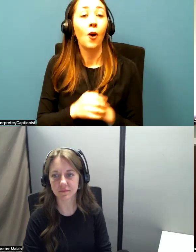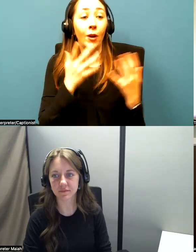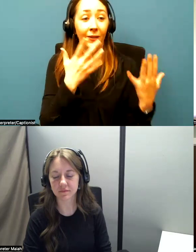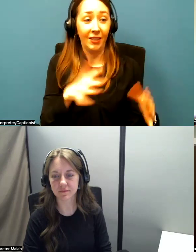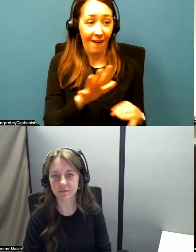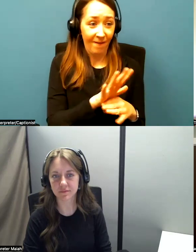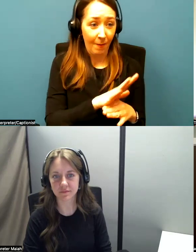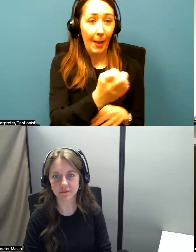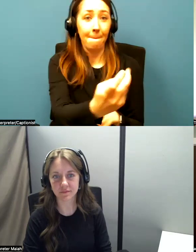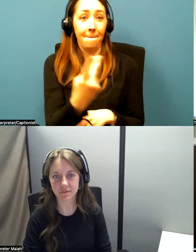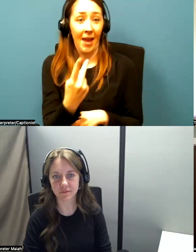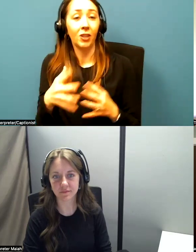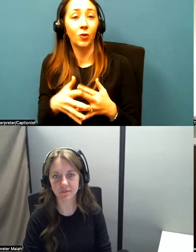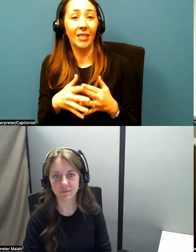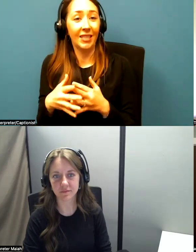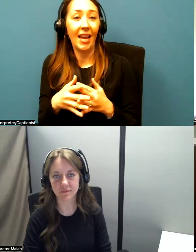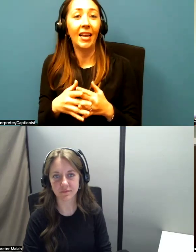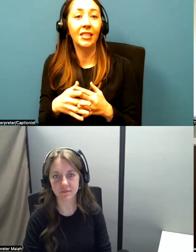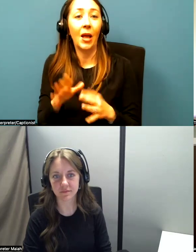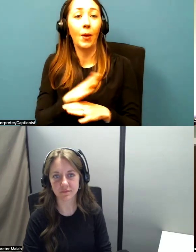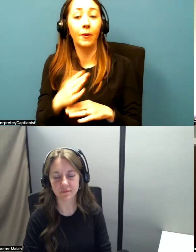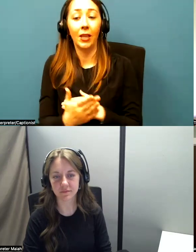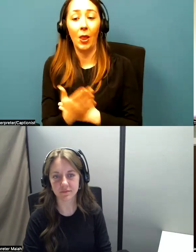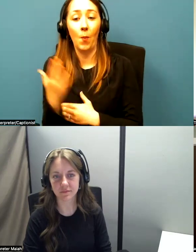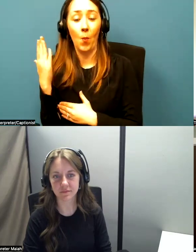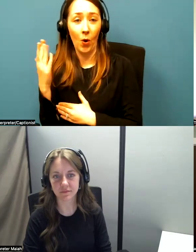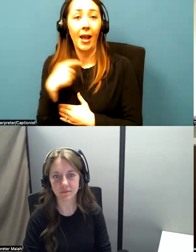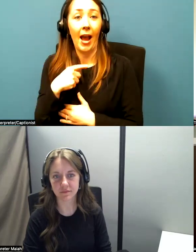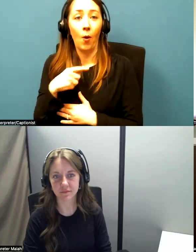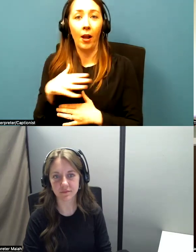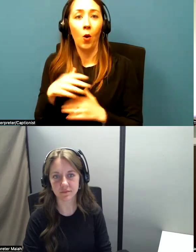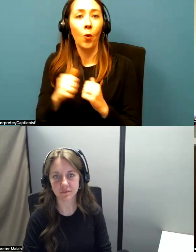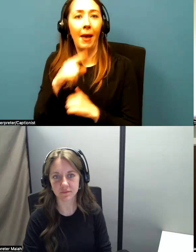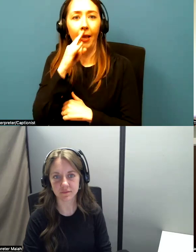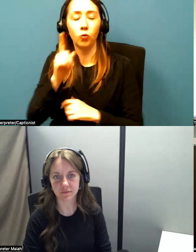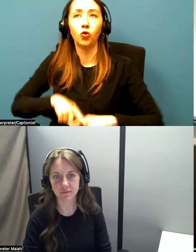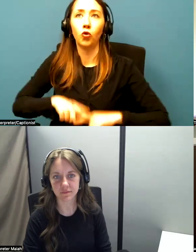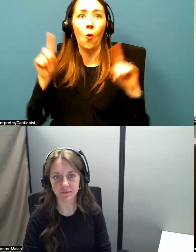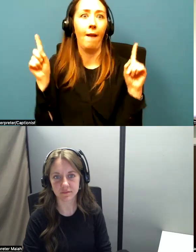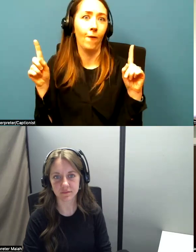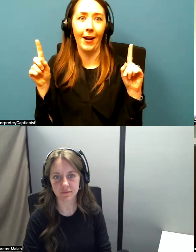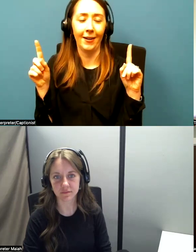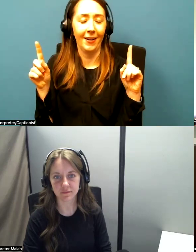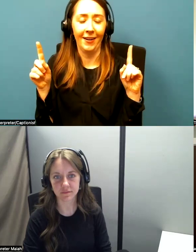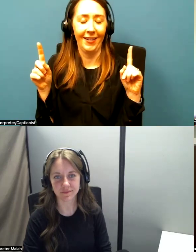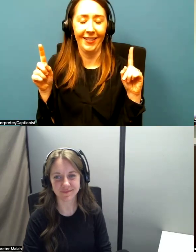States and the music that I would play in the morning with my kids over breakfast was so different.